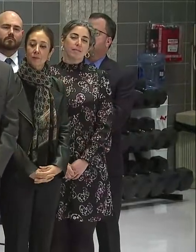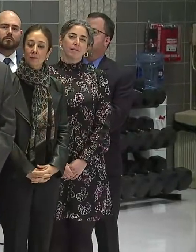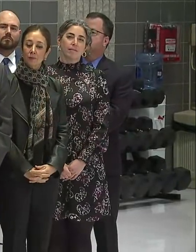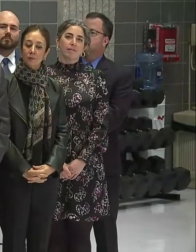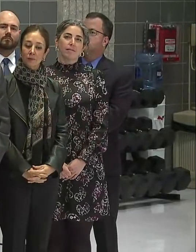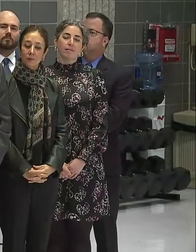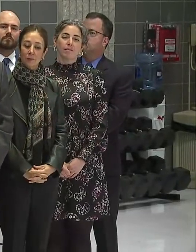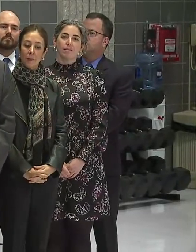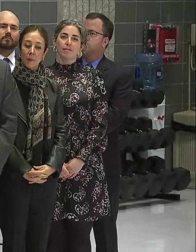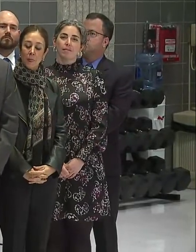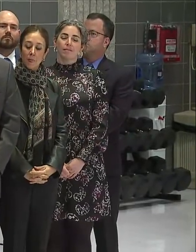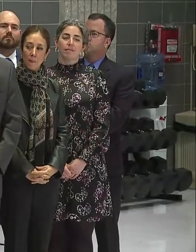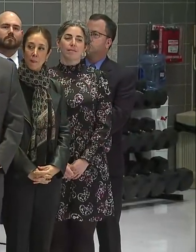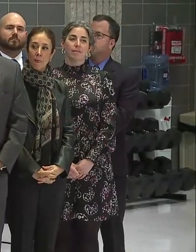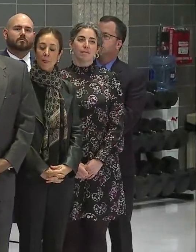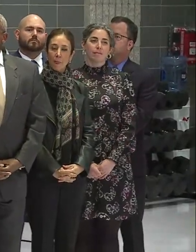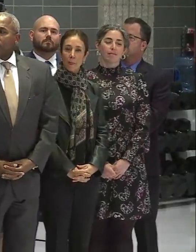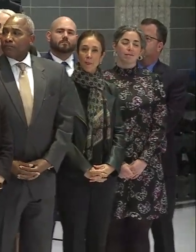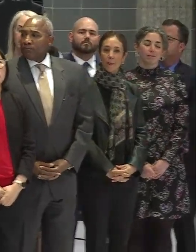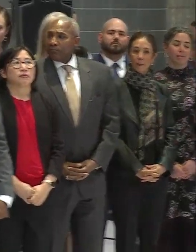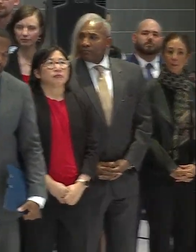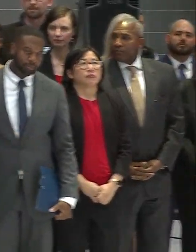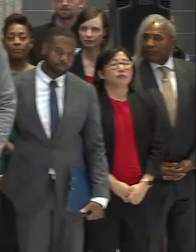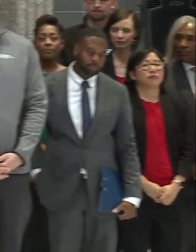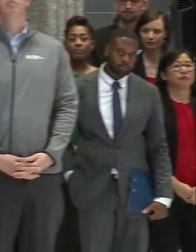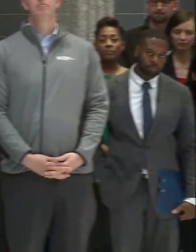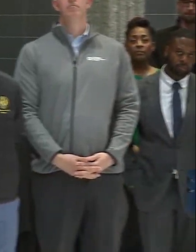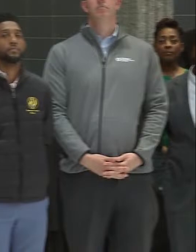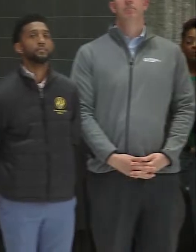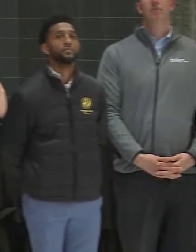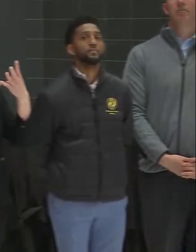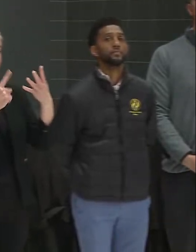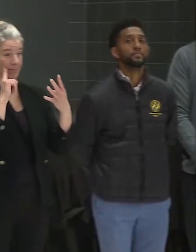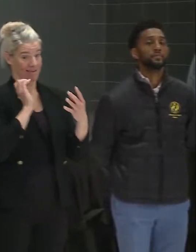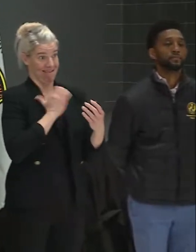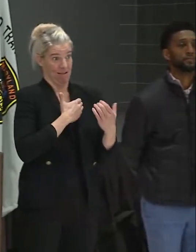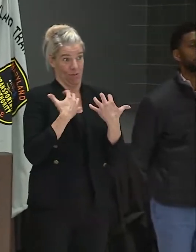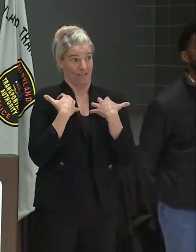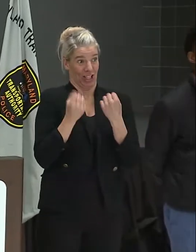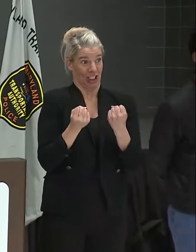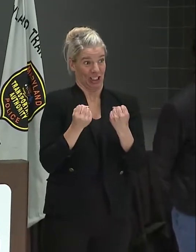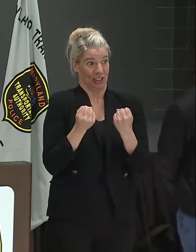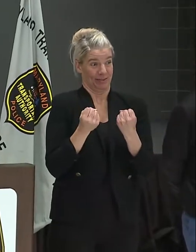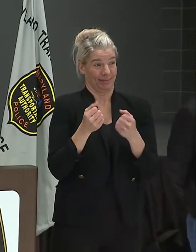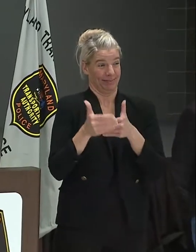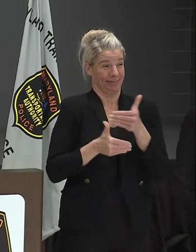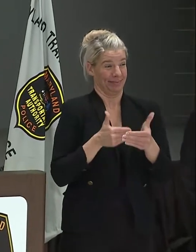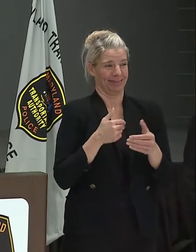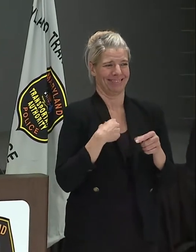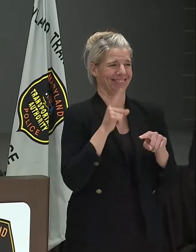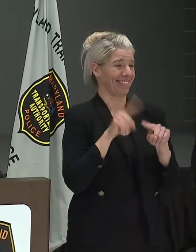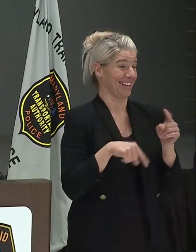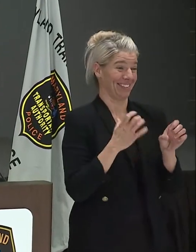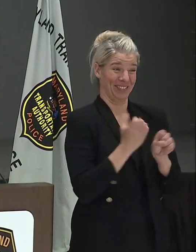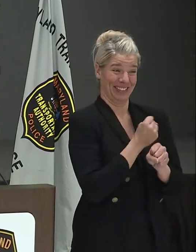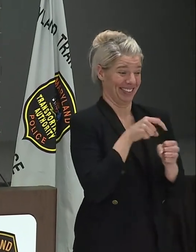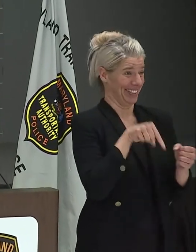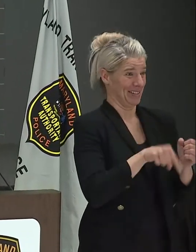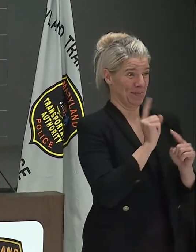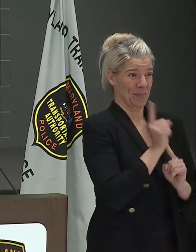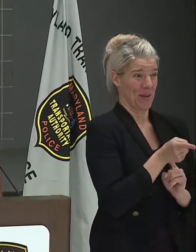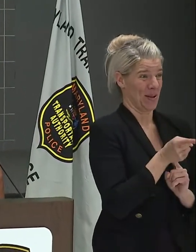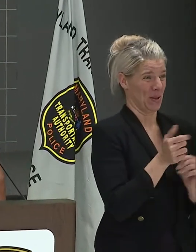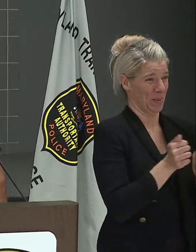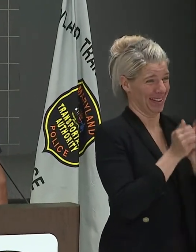So we've laid out the four directives for our recovery. But I do want to be clear, we cannot win this moment without